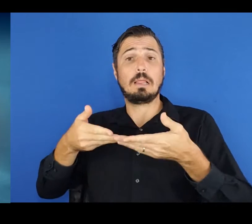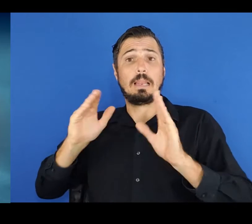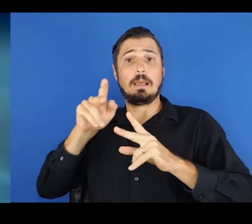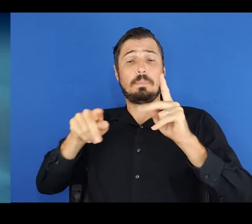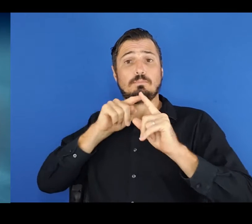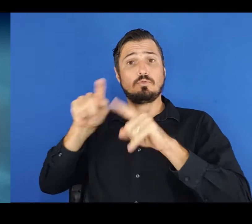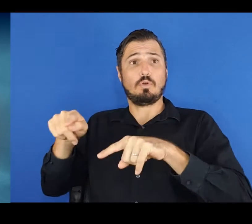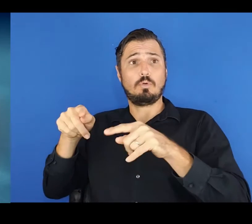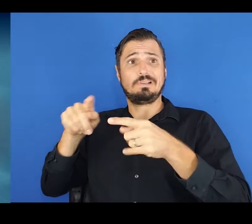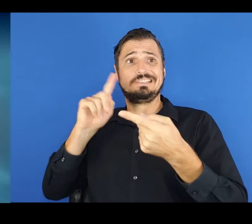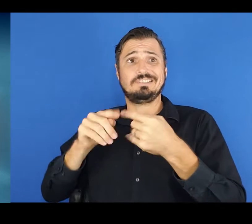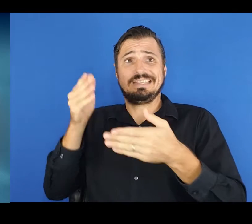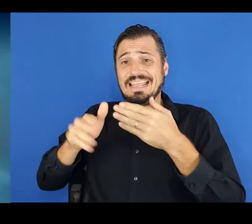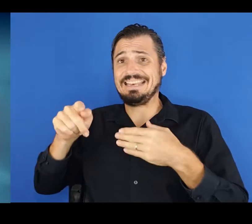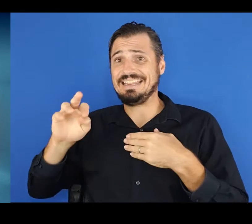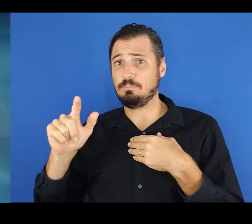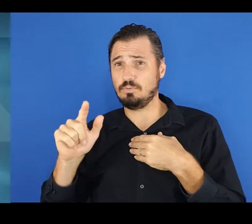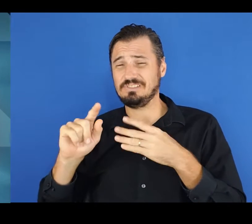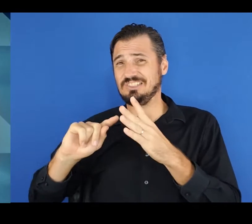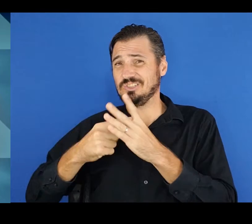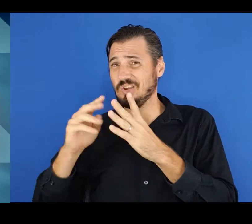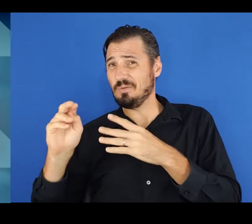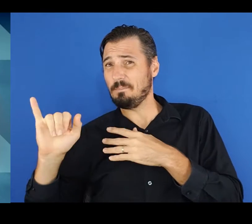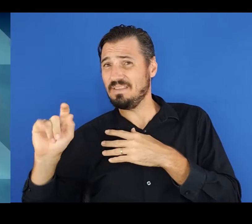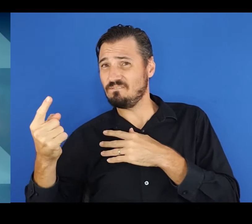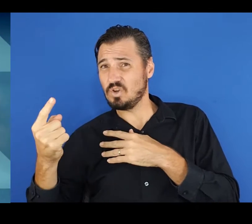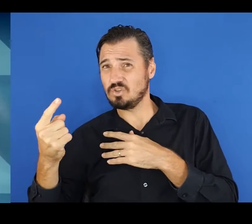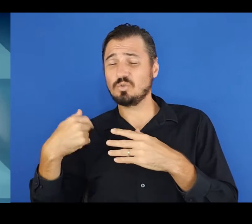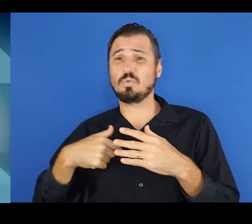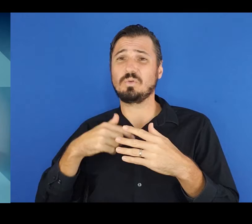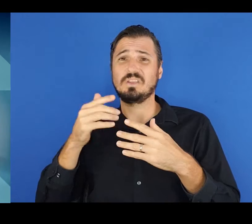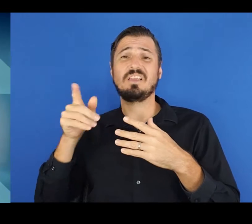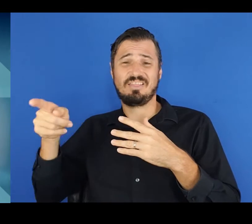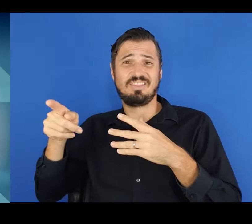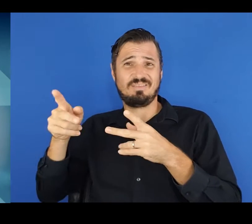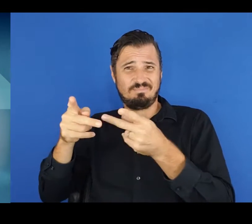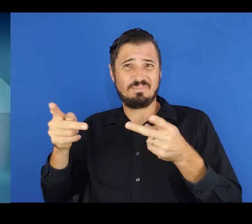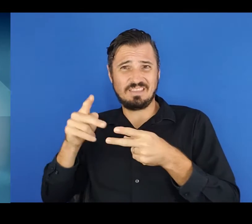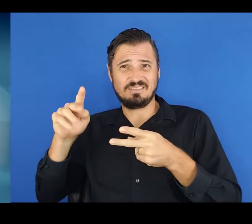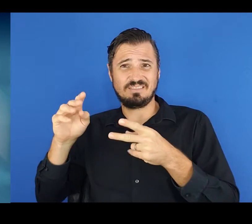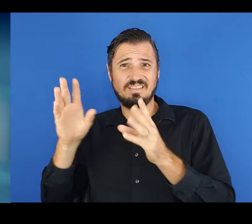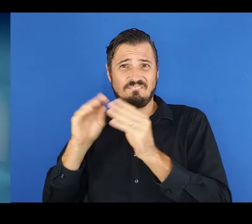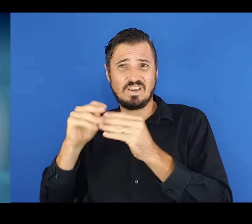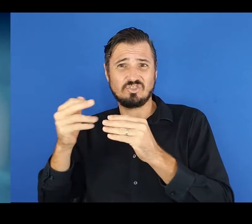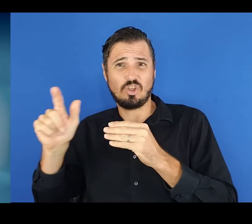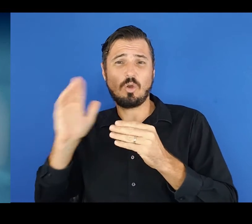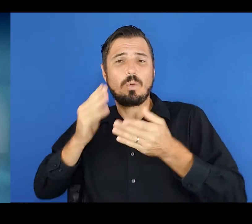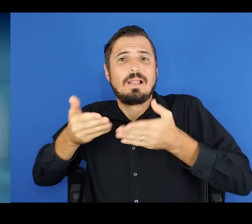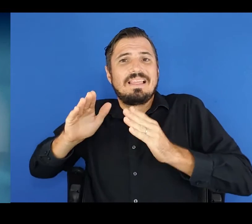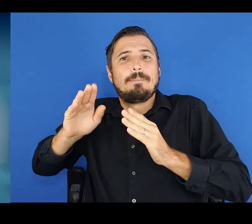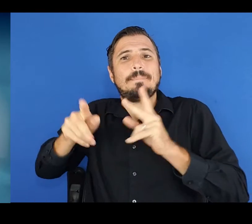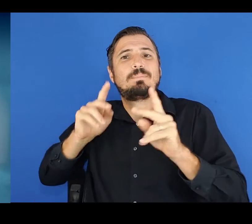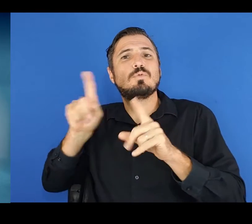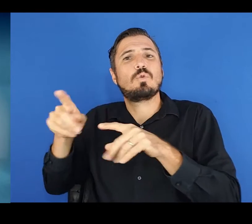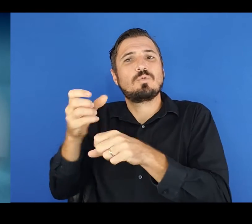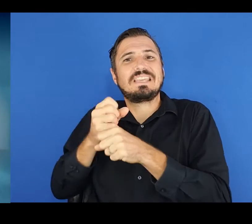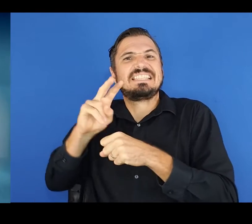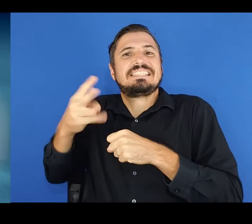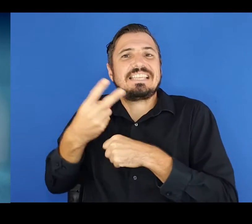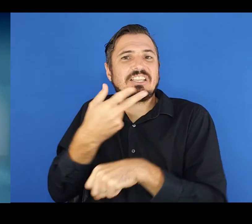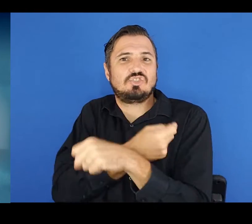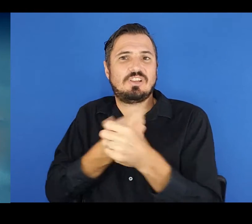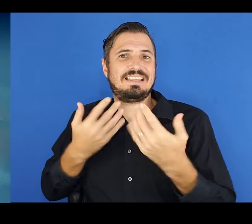the clinic will only be open for second doses and only 1 day a week on Thursdays. Phasing out the Kauai District Health Office run